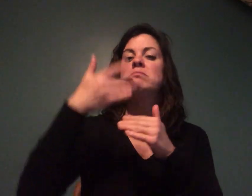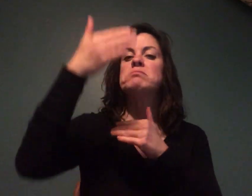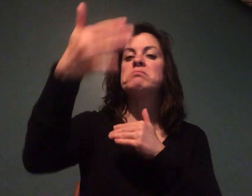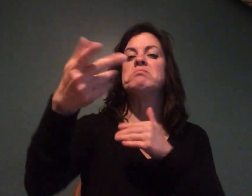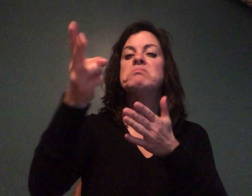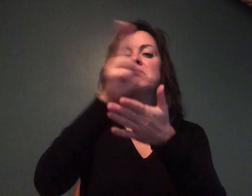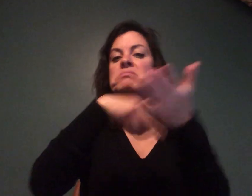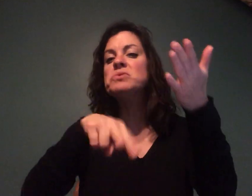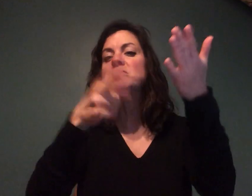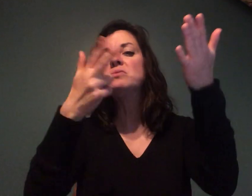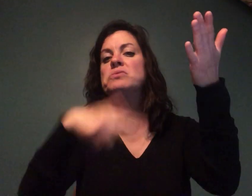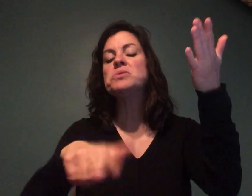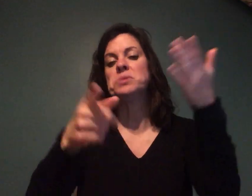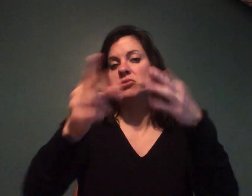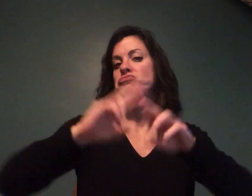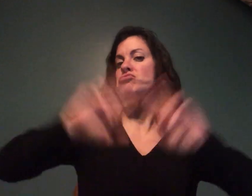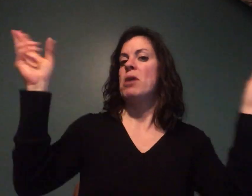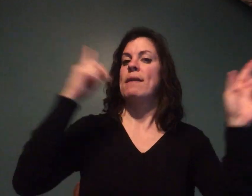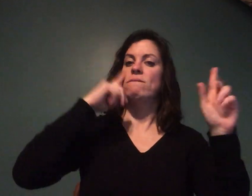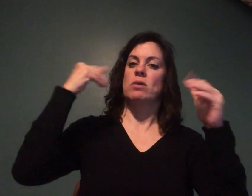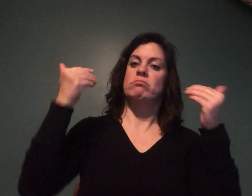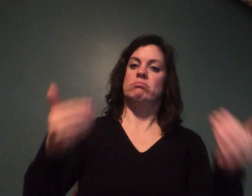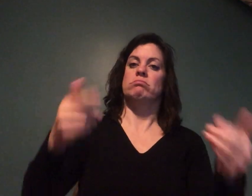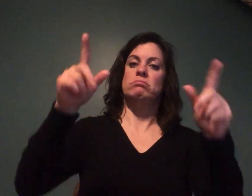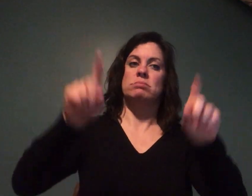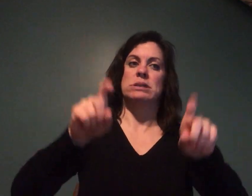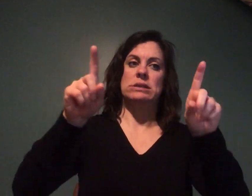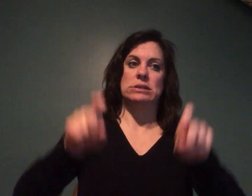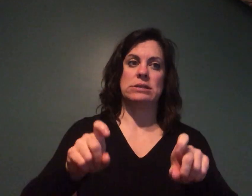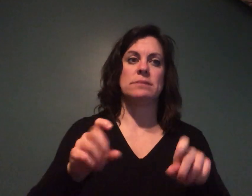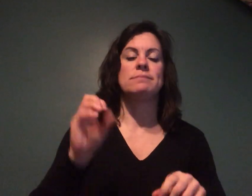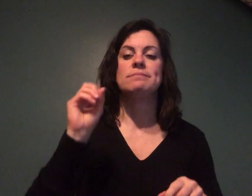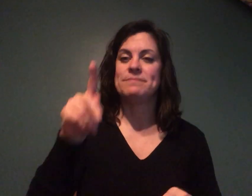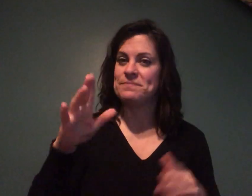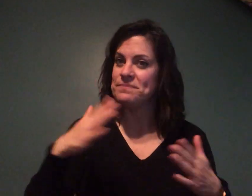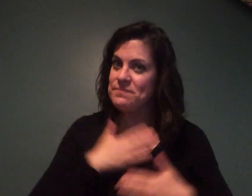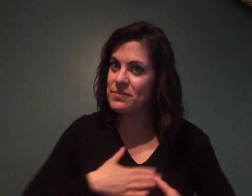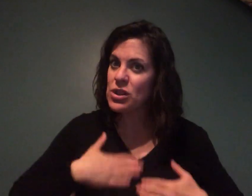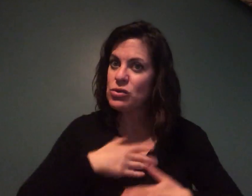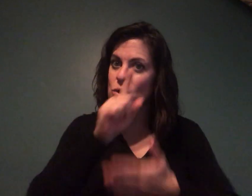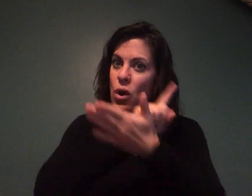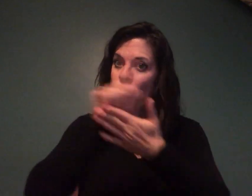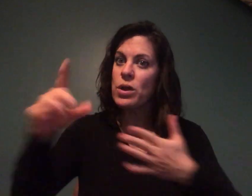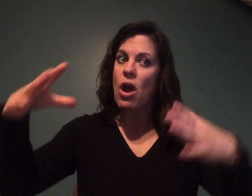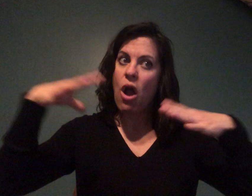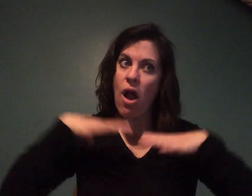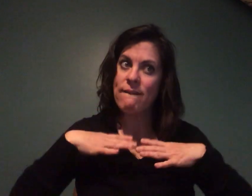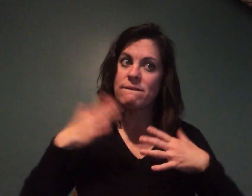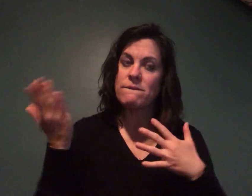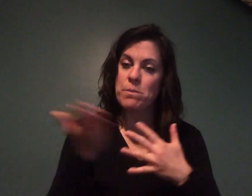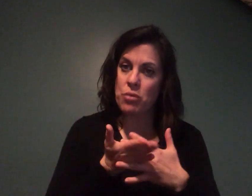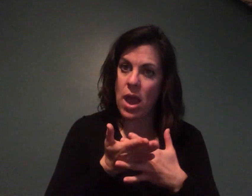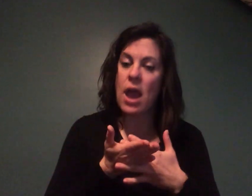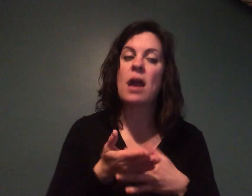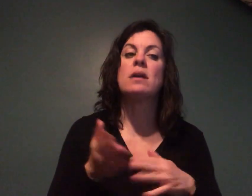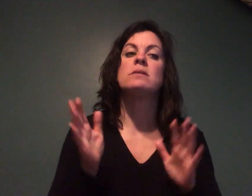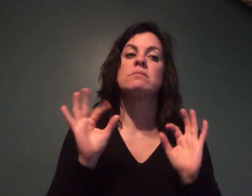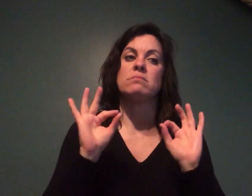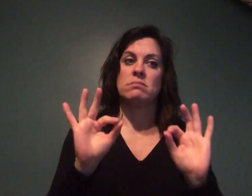Okay. You guys have a nice holiday, and then I'll see you on Wednesday about 2 o'clock, the Wednesday we come